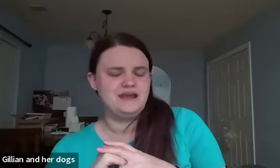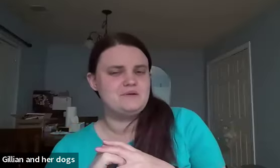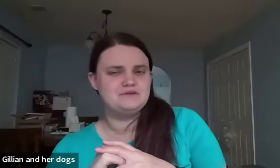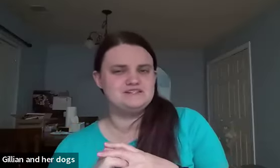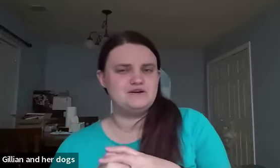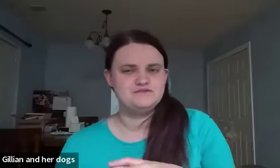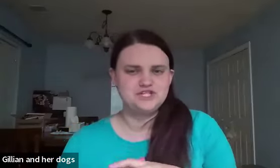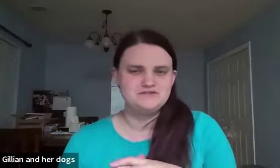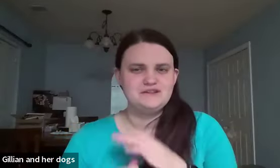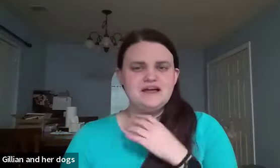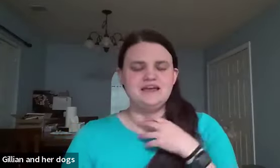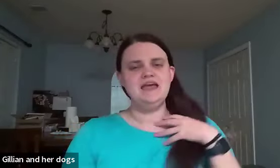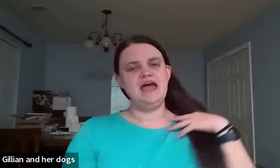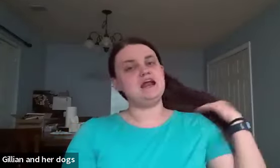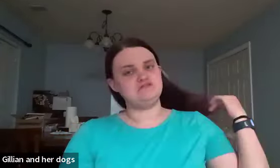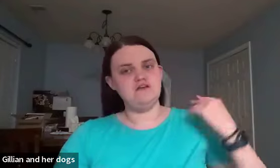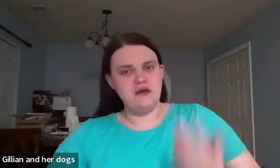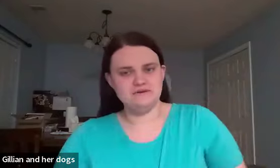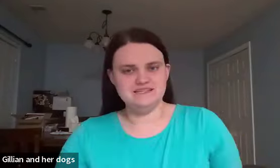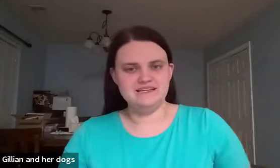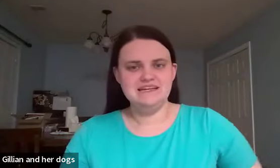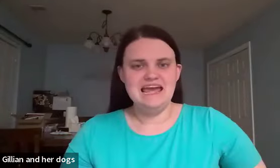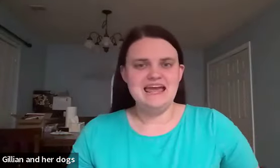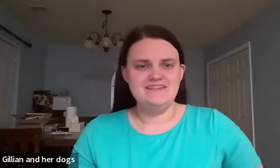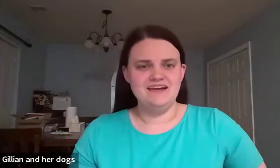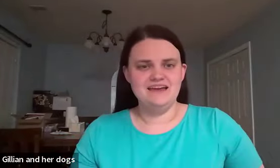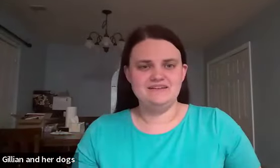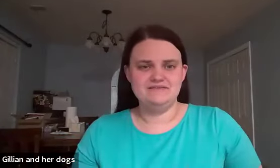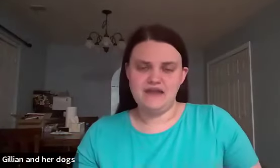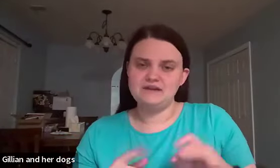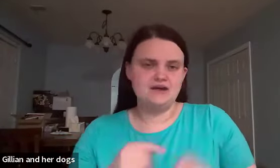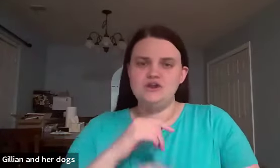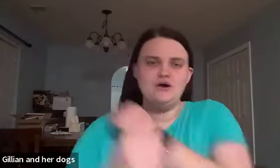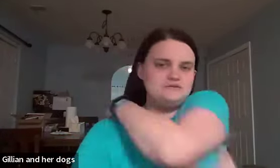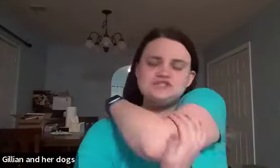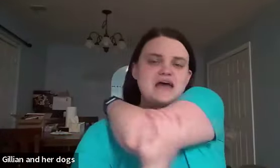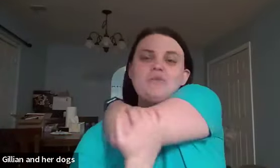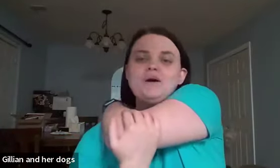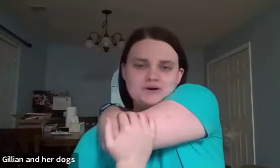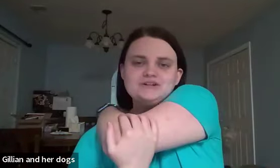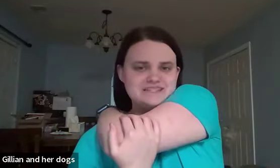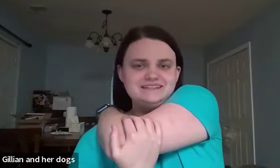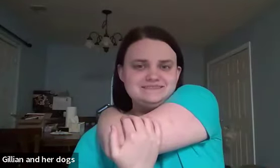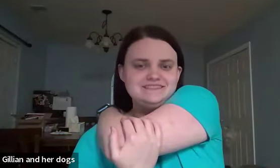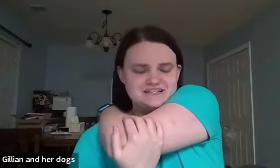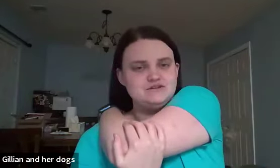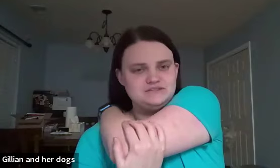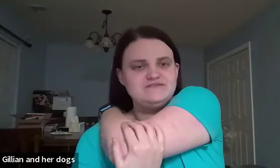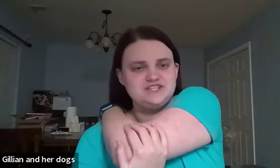Like I remember I saw one for Chick-fil-A and I thought that was it. And like found out no, it's just that one person does their own sign for